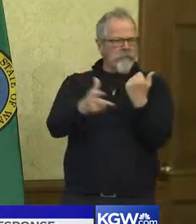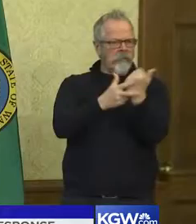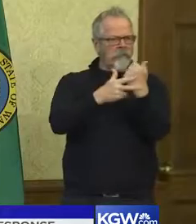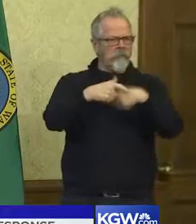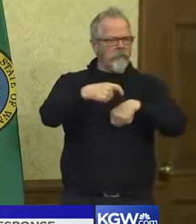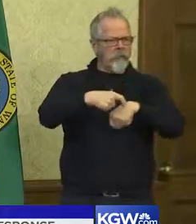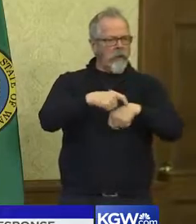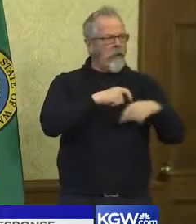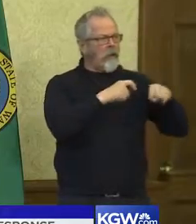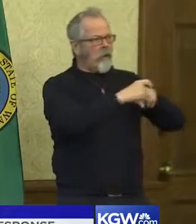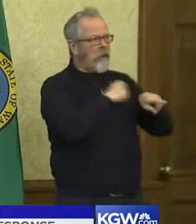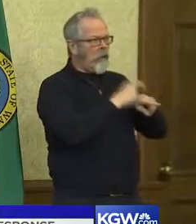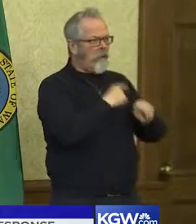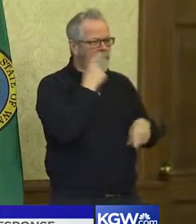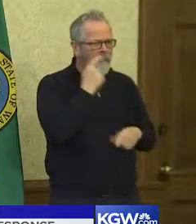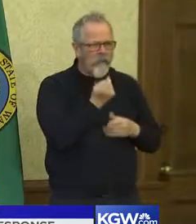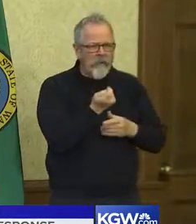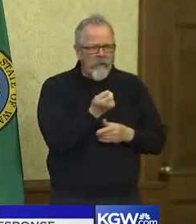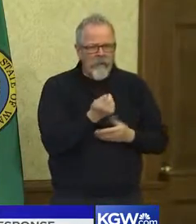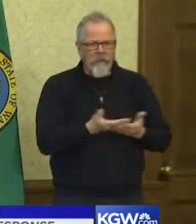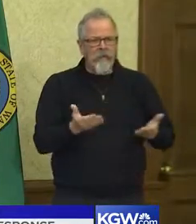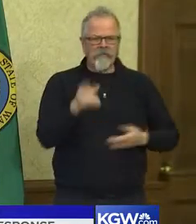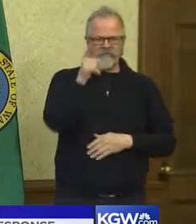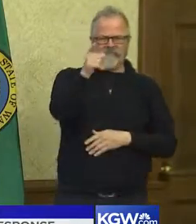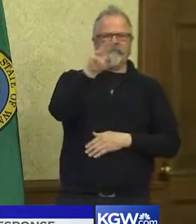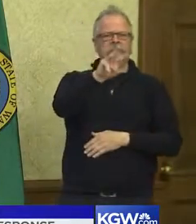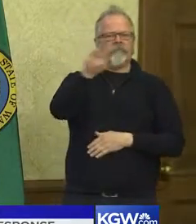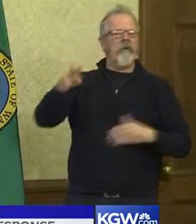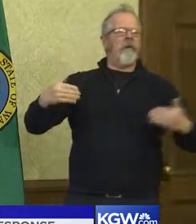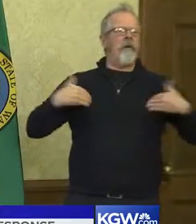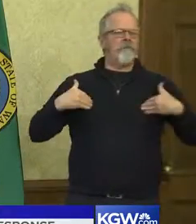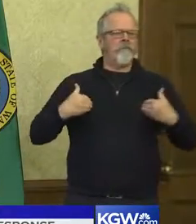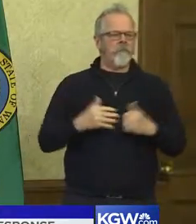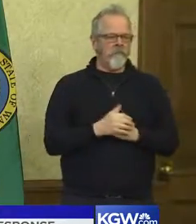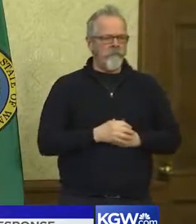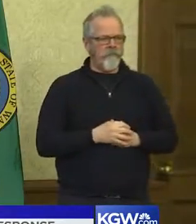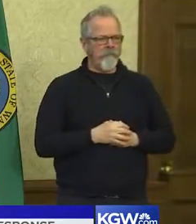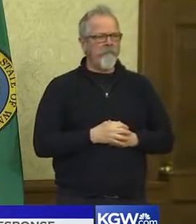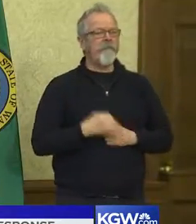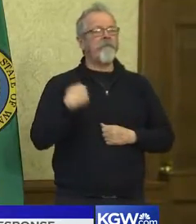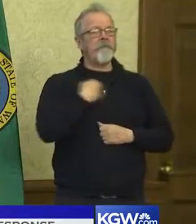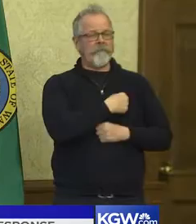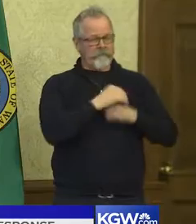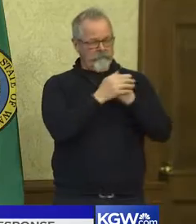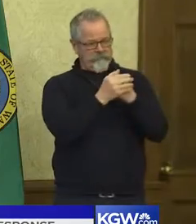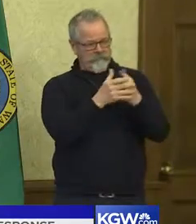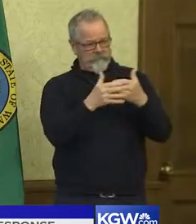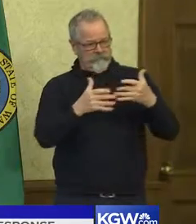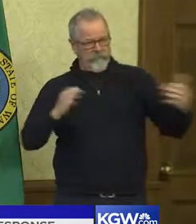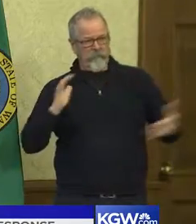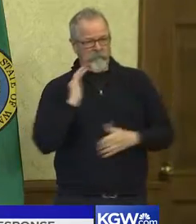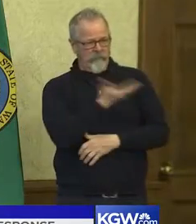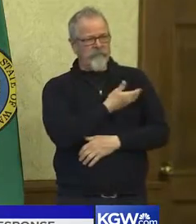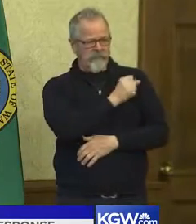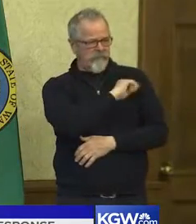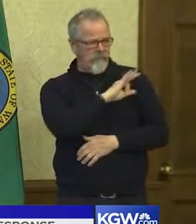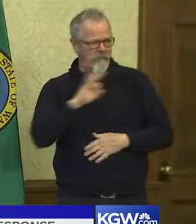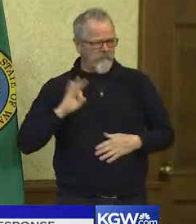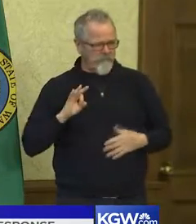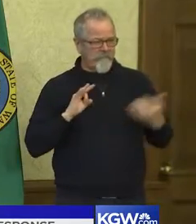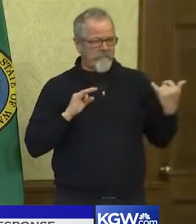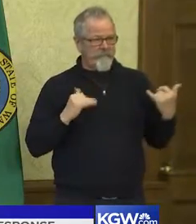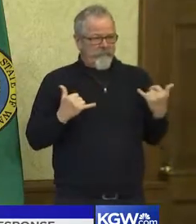service. And then by the end of next week, that number will swell to above 1,000. It's all hands on deck as